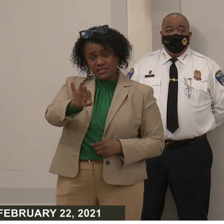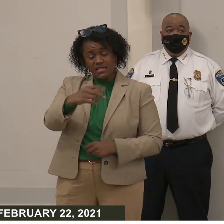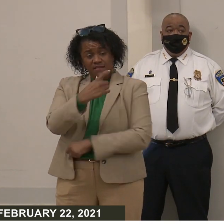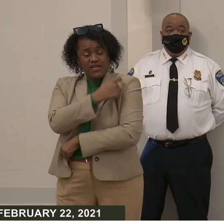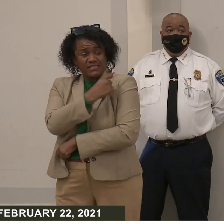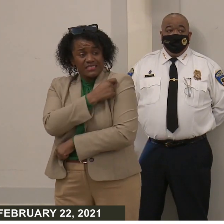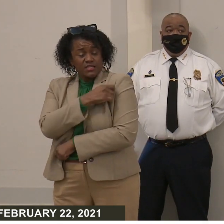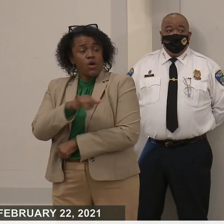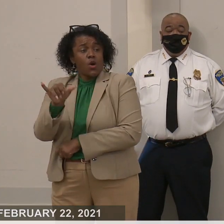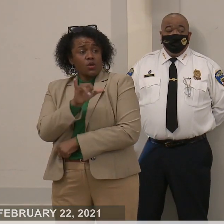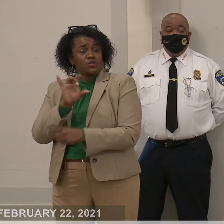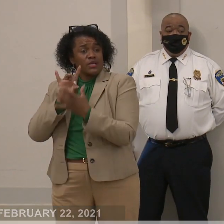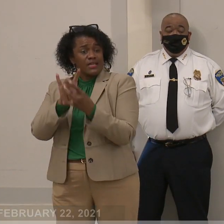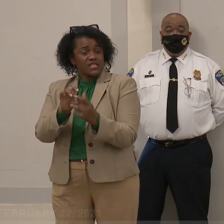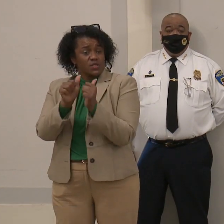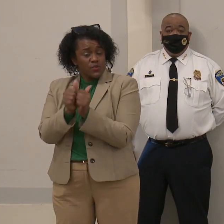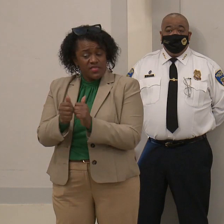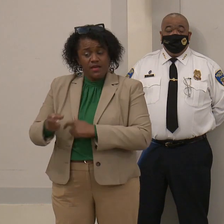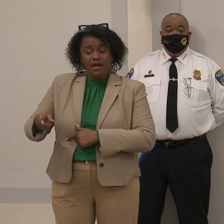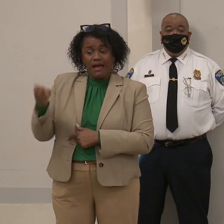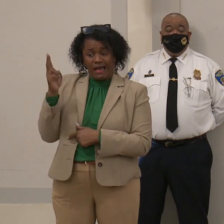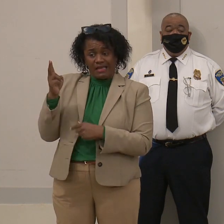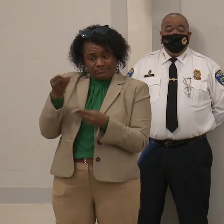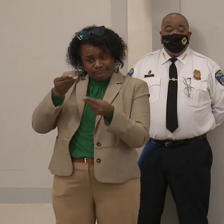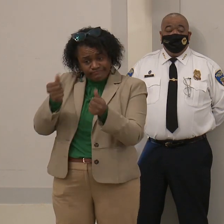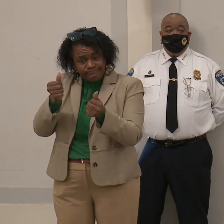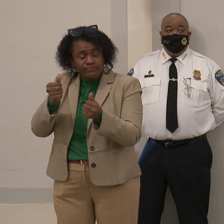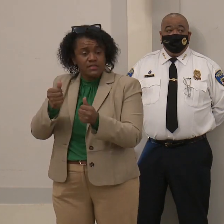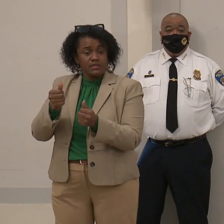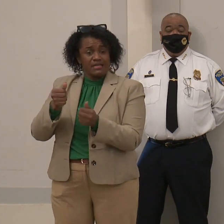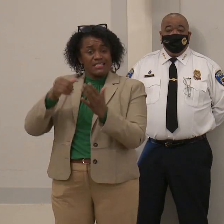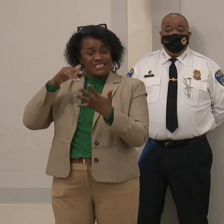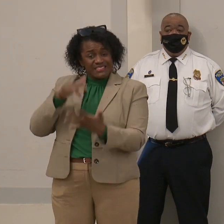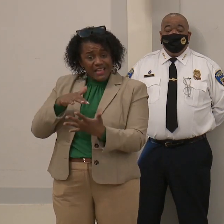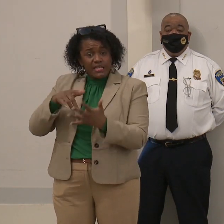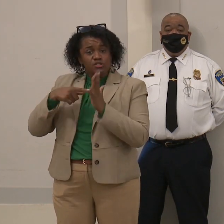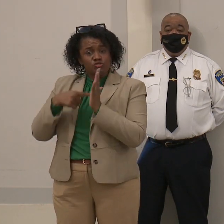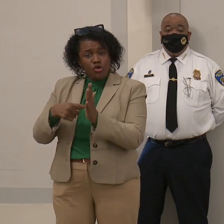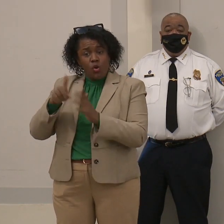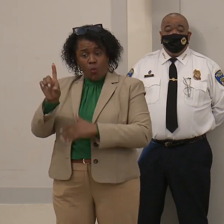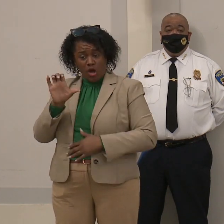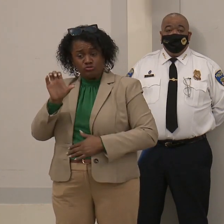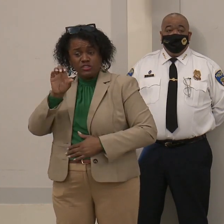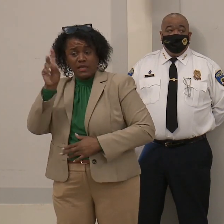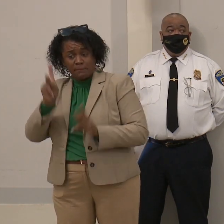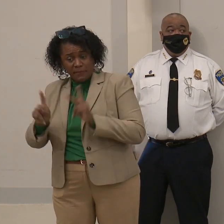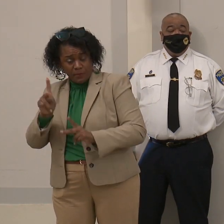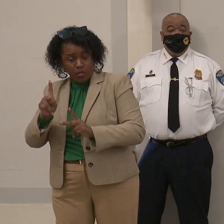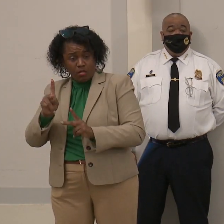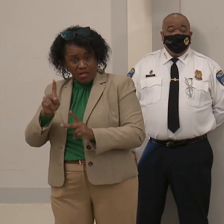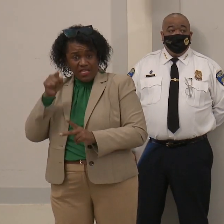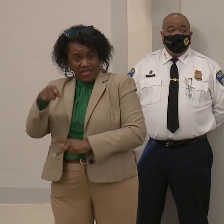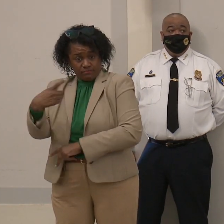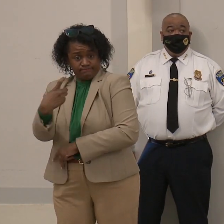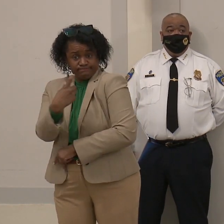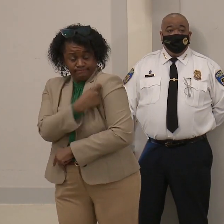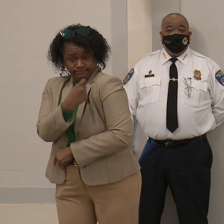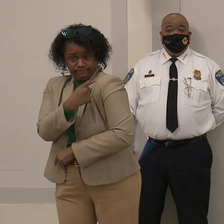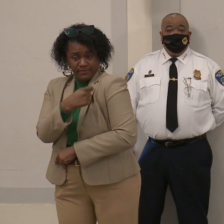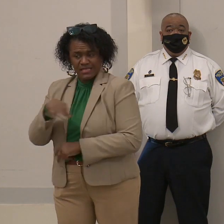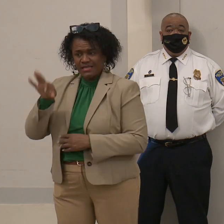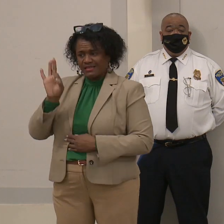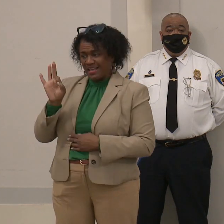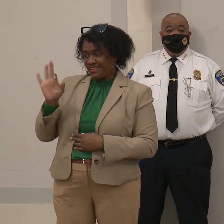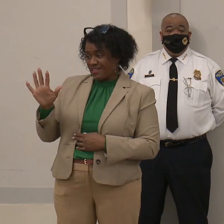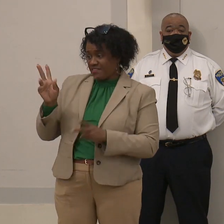been associated with a very high efficacy. Studies showed that if 100 people take the COVID-19 vaccine,